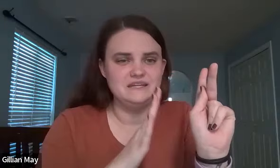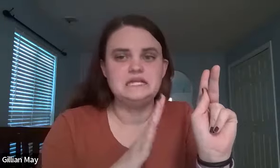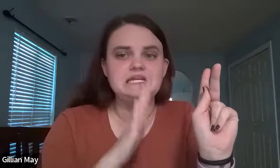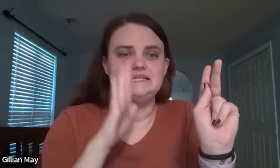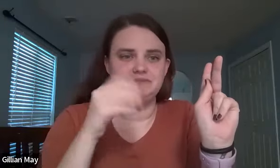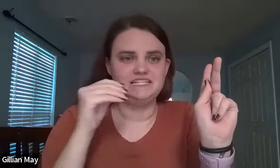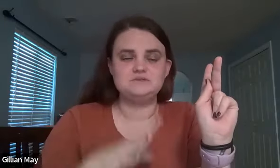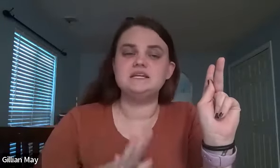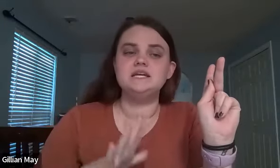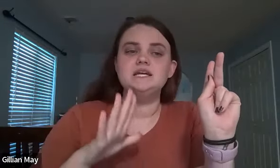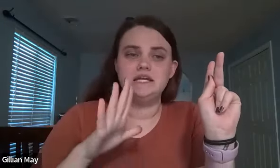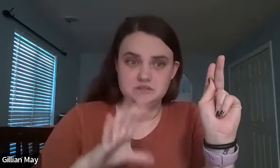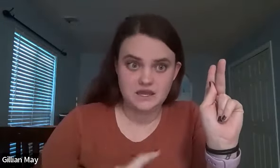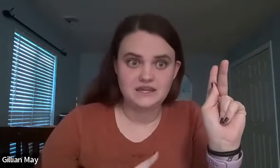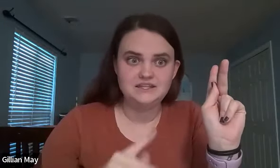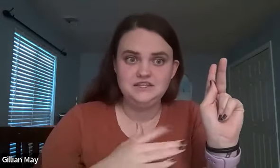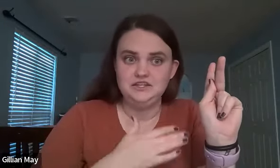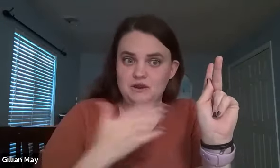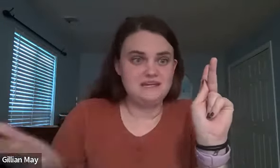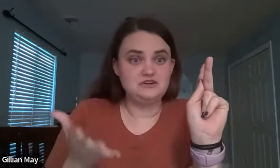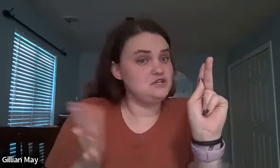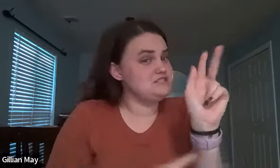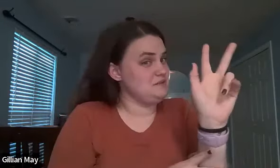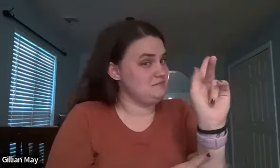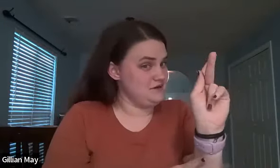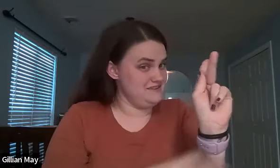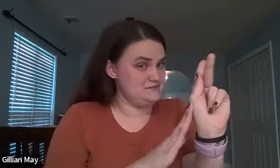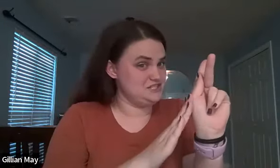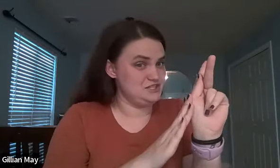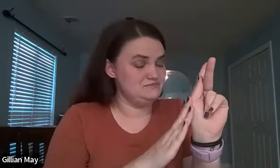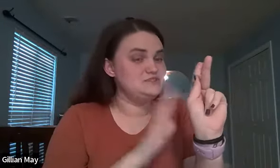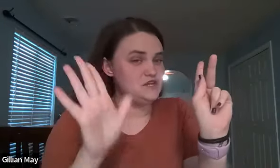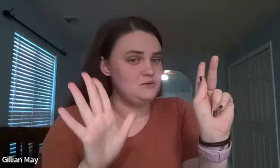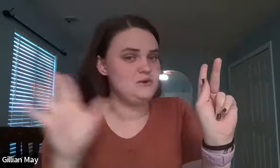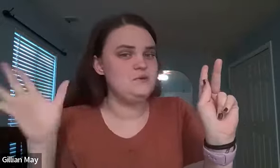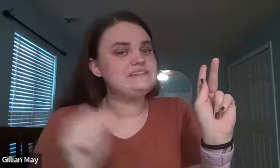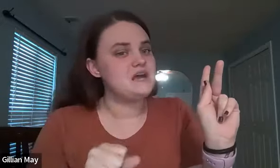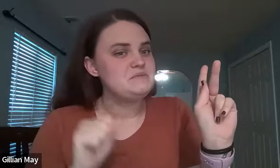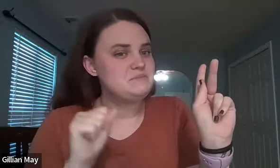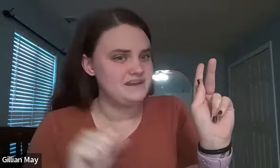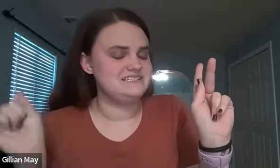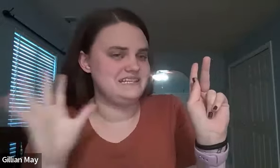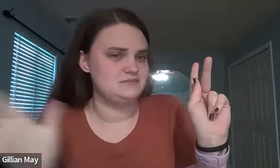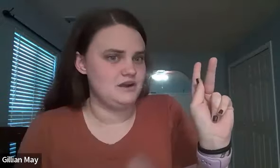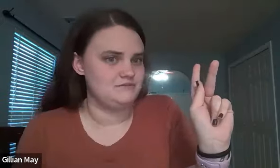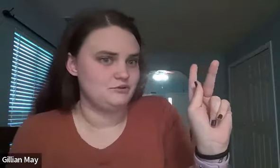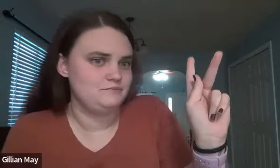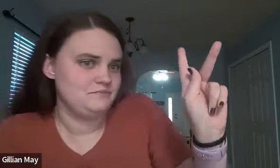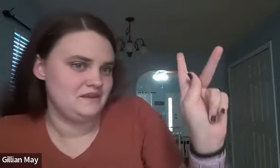were like, my teacher was like, it's okay. Your hands are not used to being put in this position. So with time and practice, it gets more comfortable.